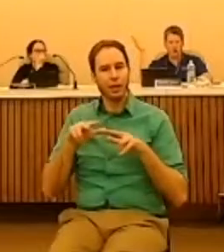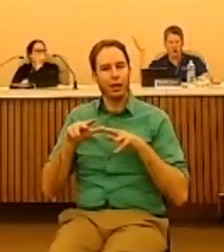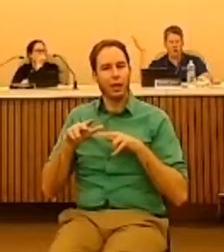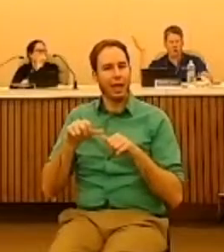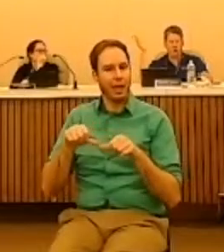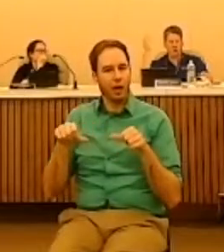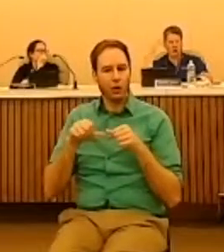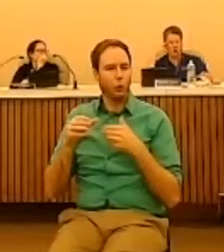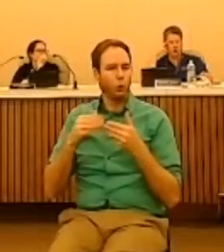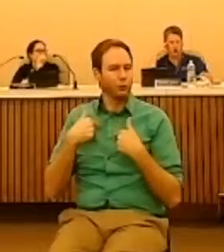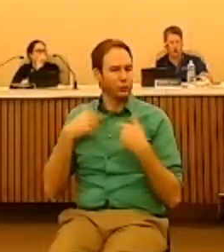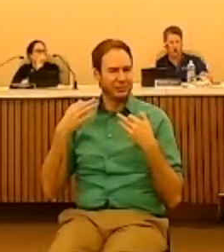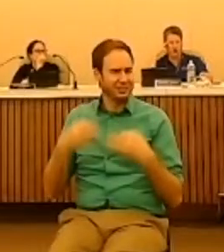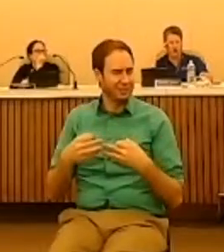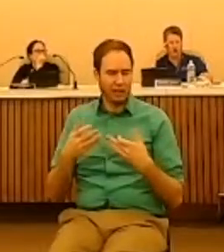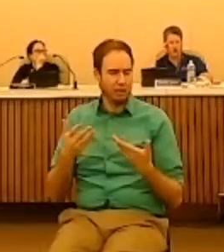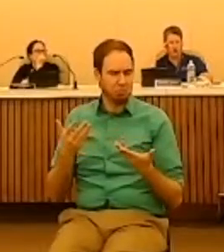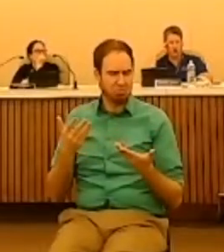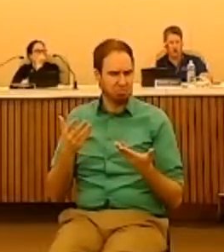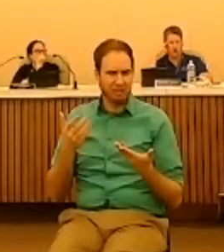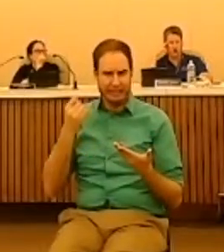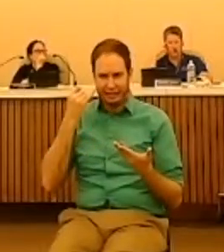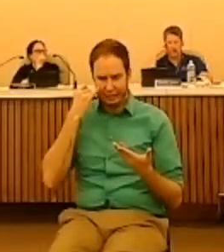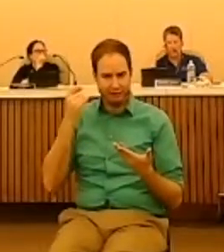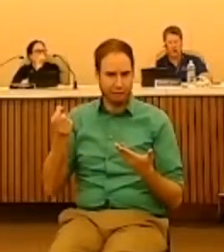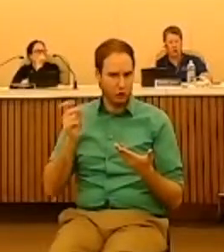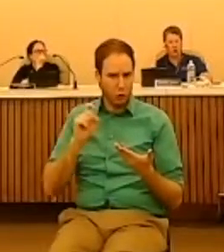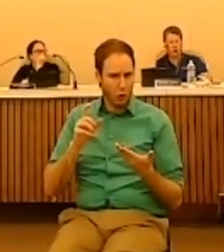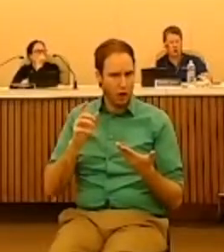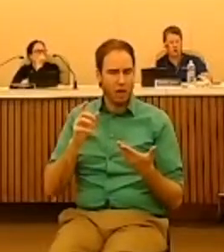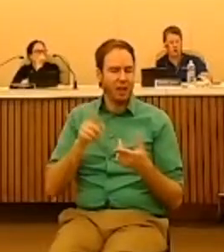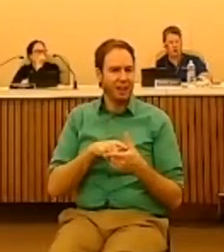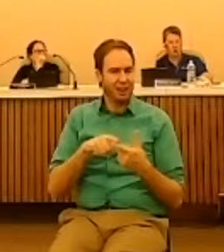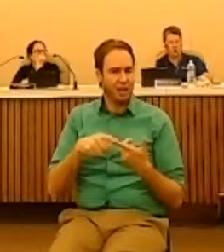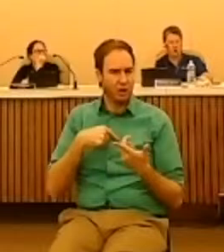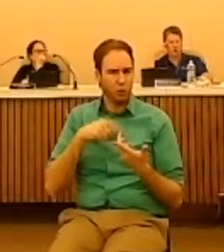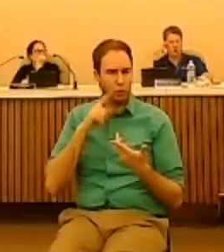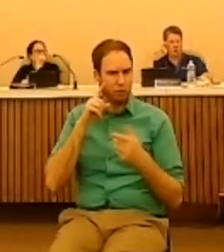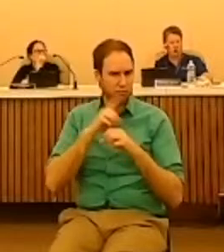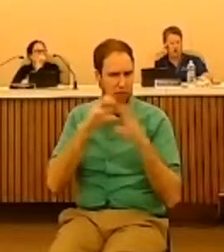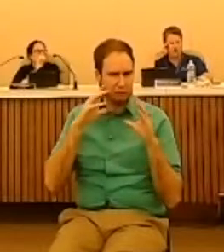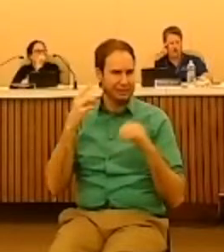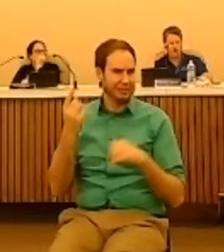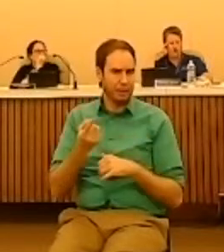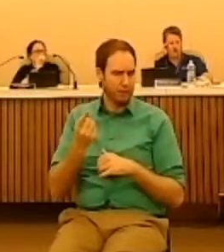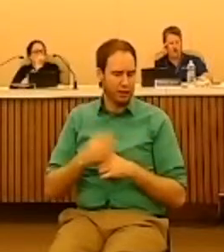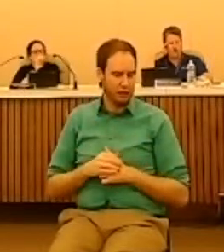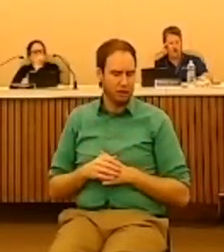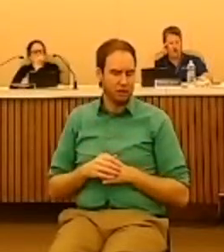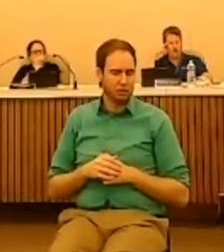area, whatever we decided to do with it, if it's ever donated to us, that's what we would look to do. So,